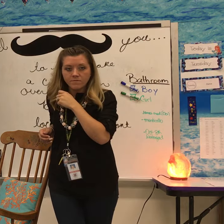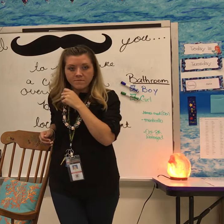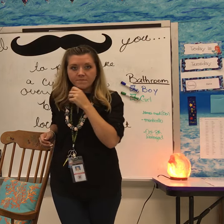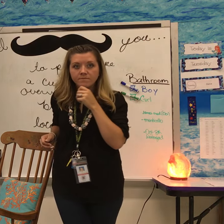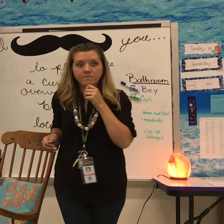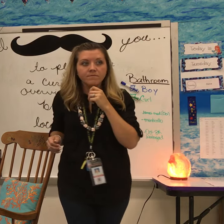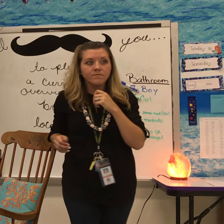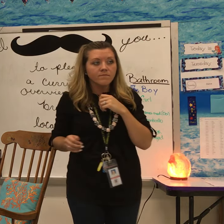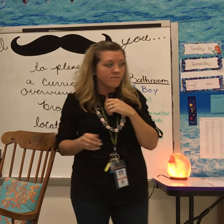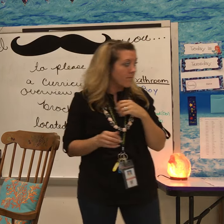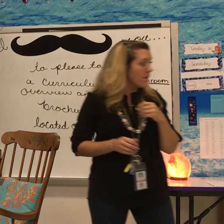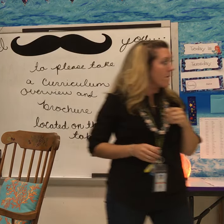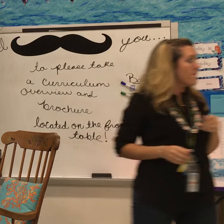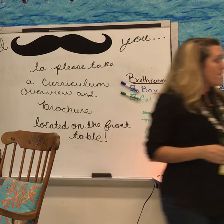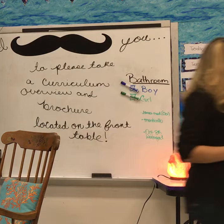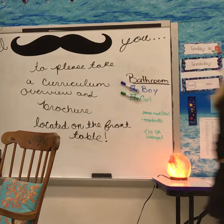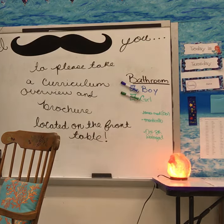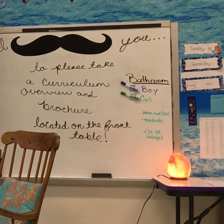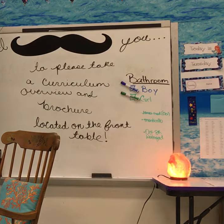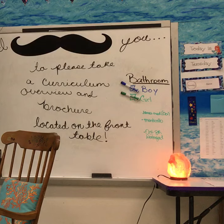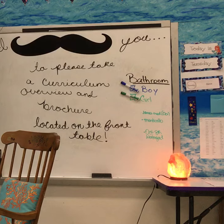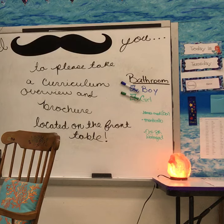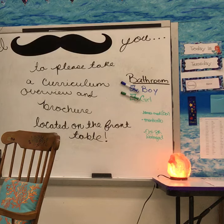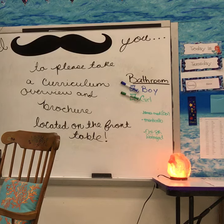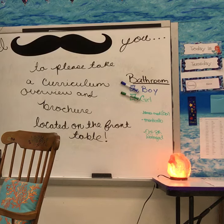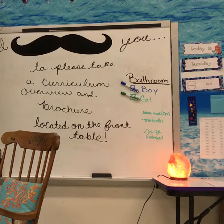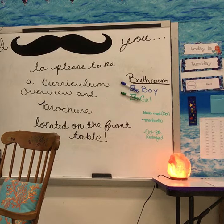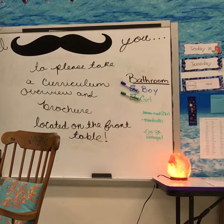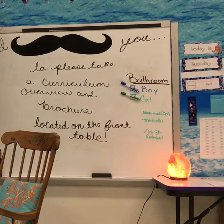you guys so you can have a better understanding.